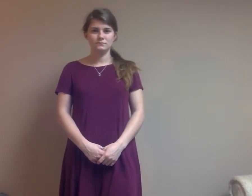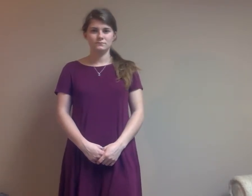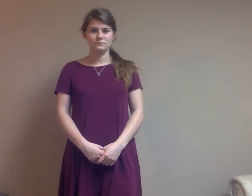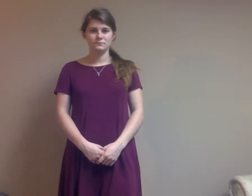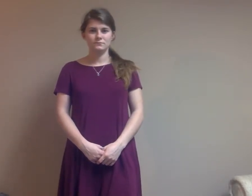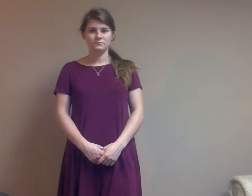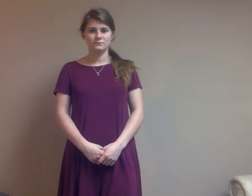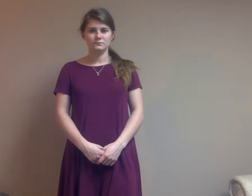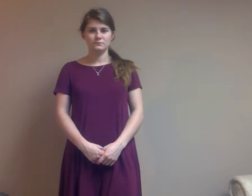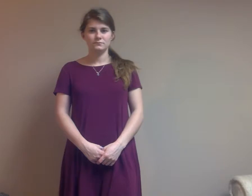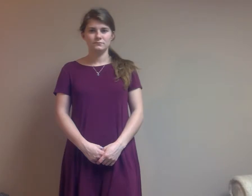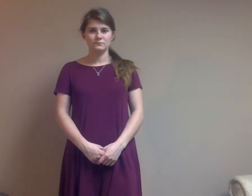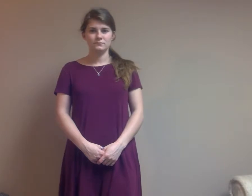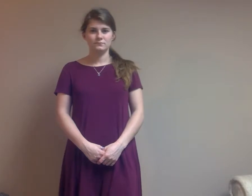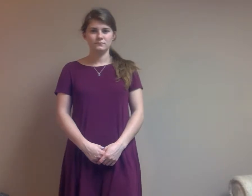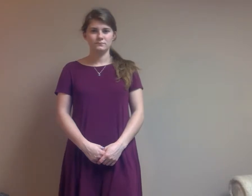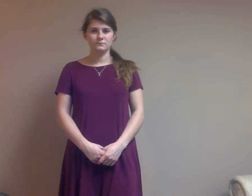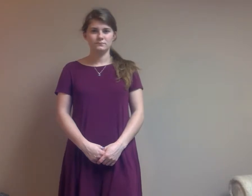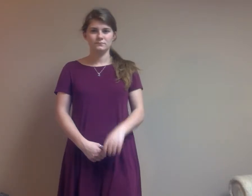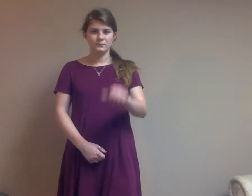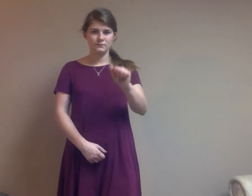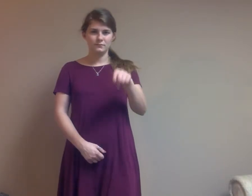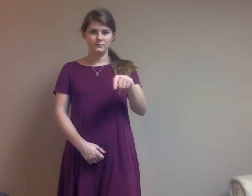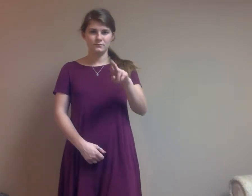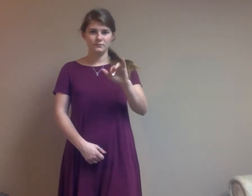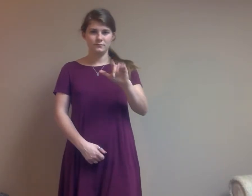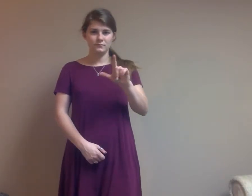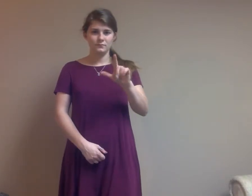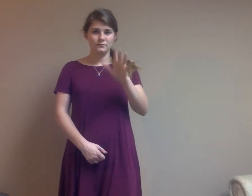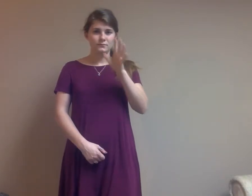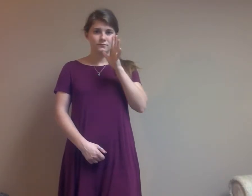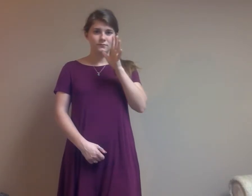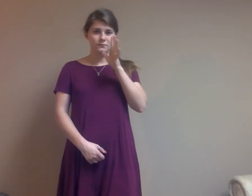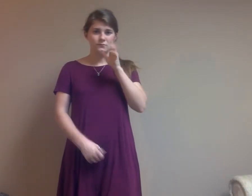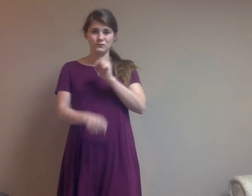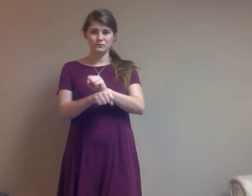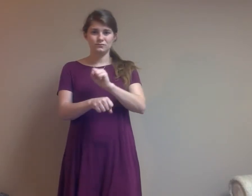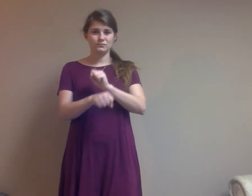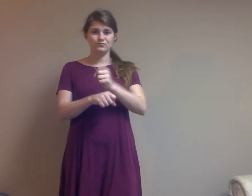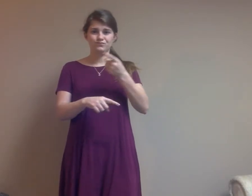April's mum is working and can't get to see her. Hello, darling.